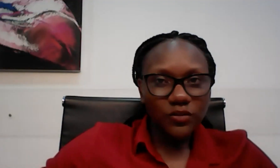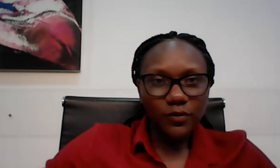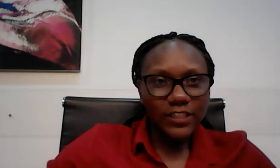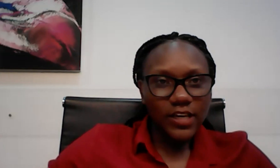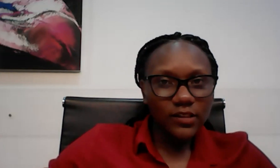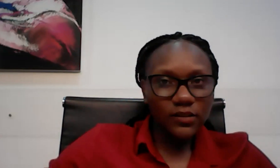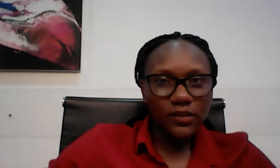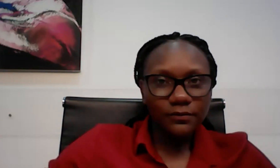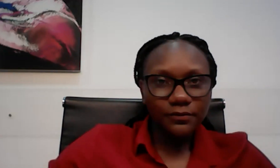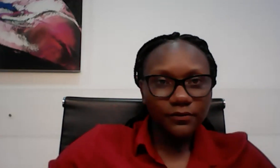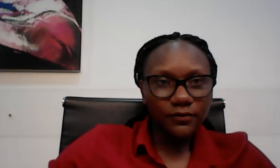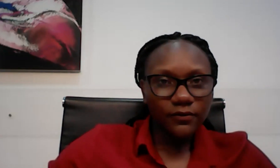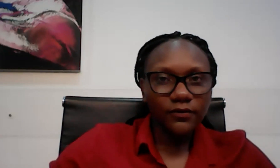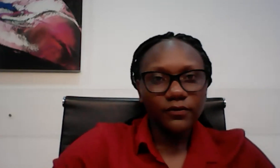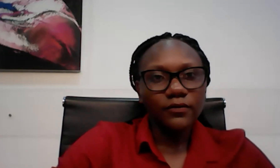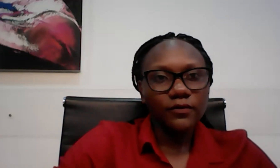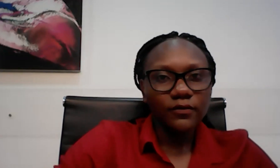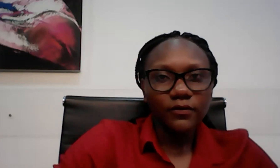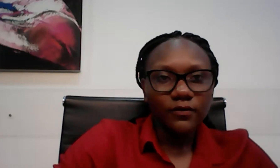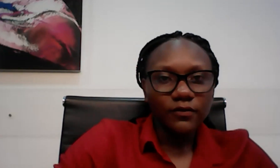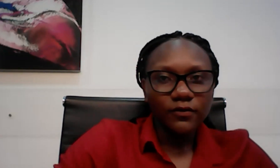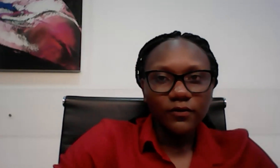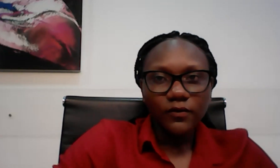Any other question from the judges?